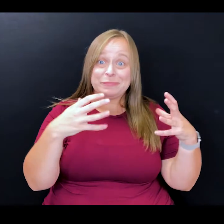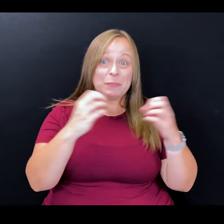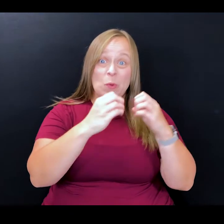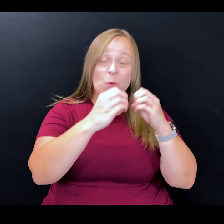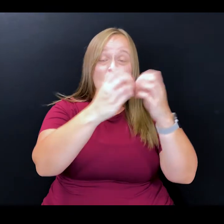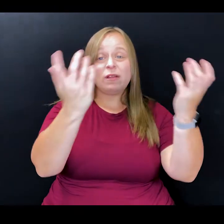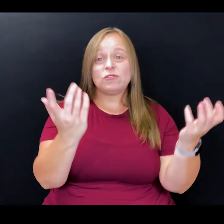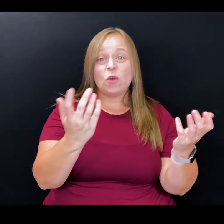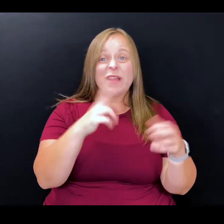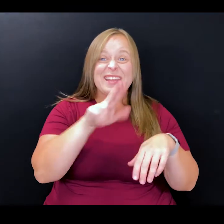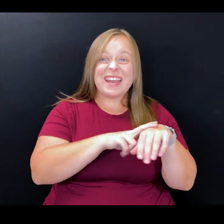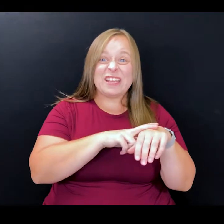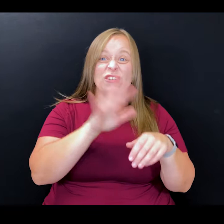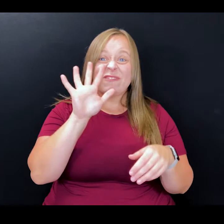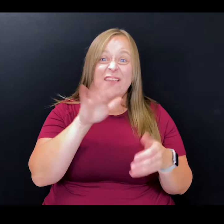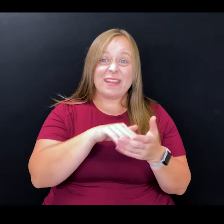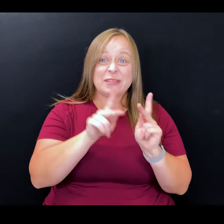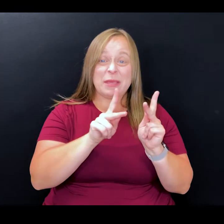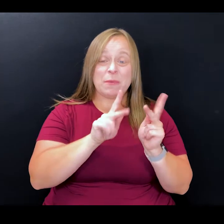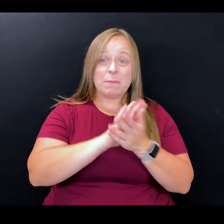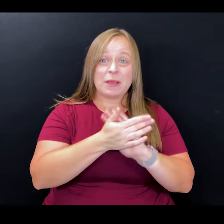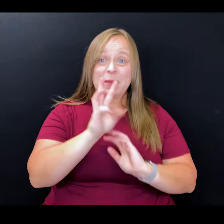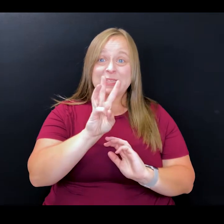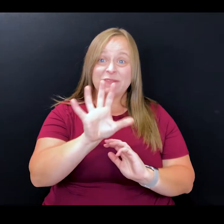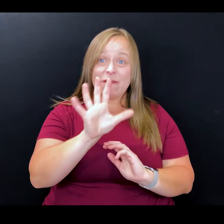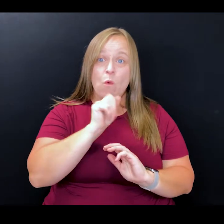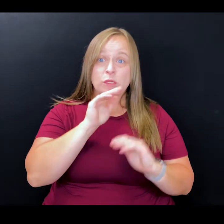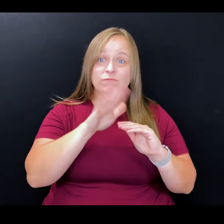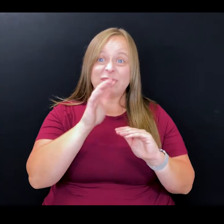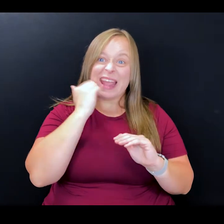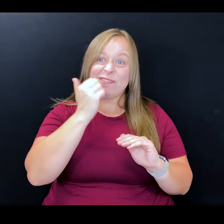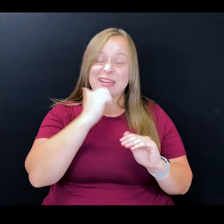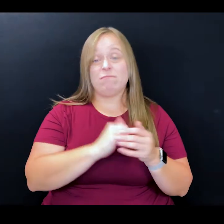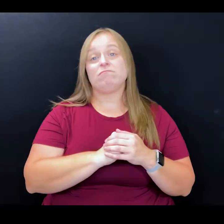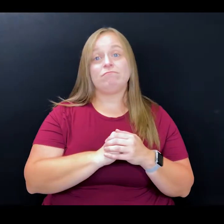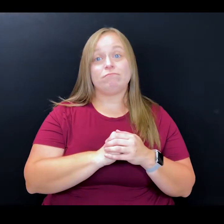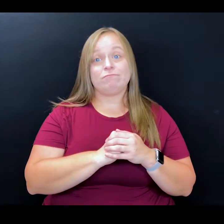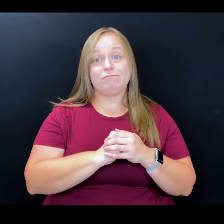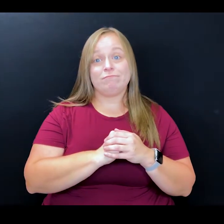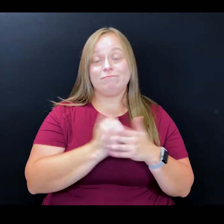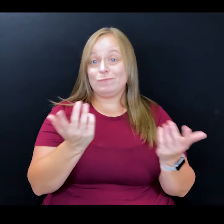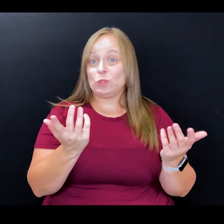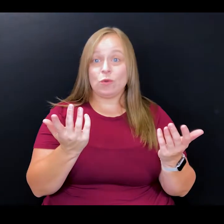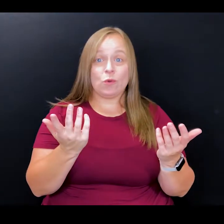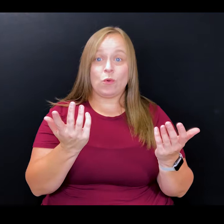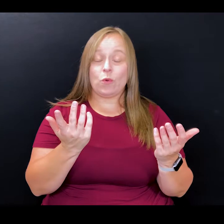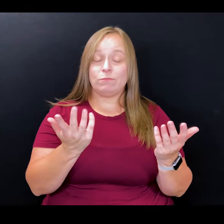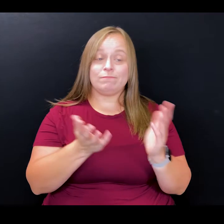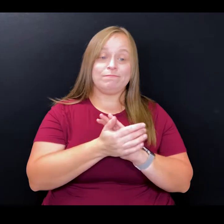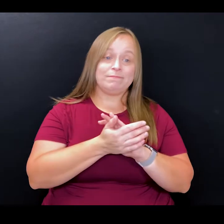really. In this nation, 5,000 people turn 65 and over every single